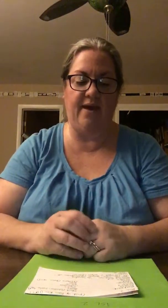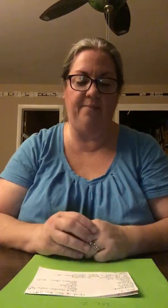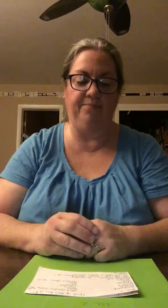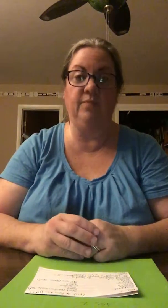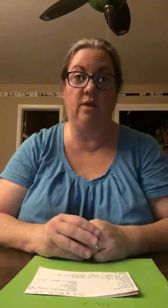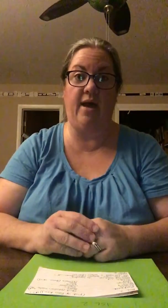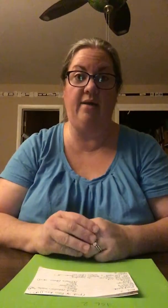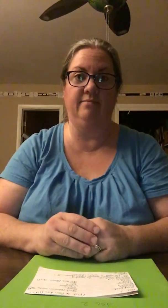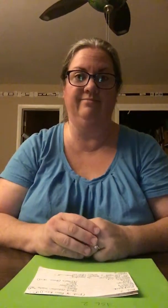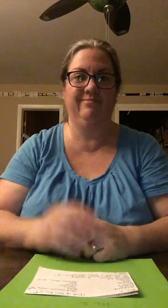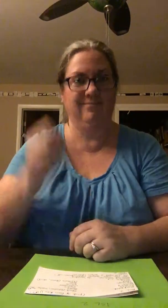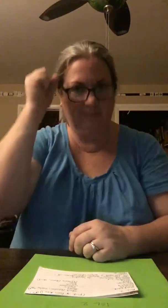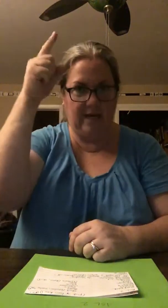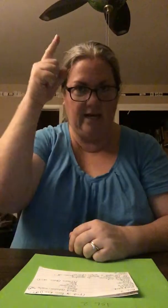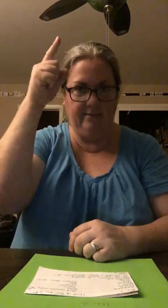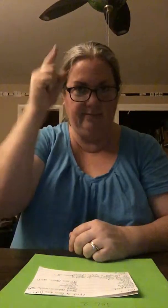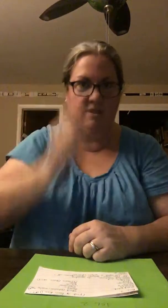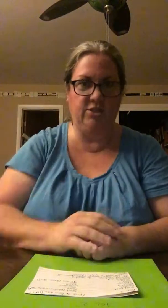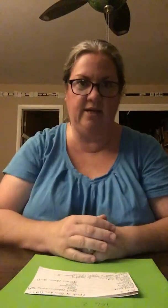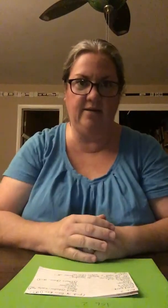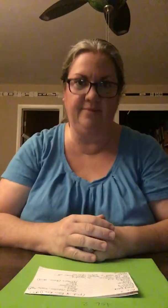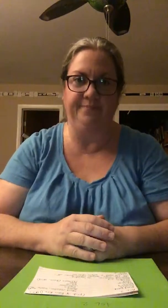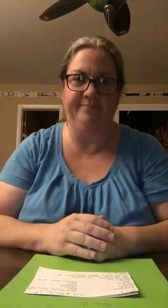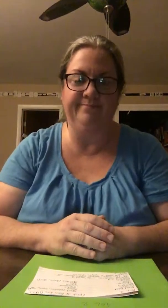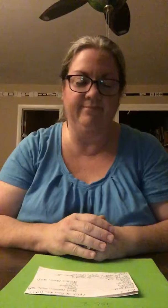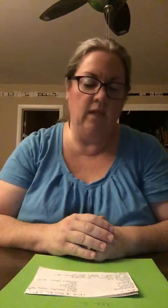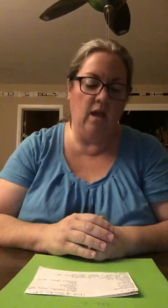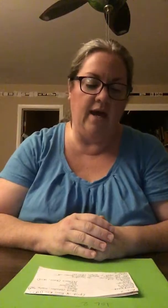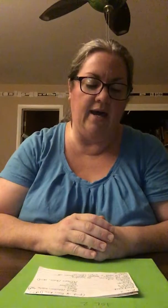that. Okay, got it? Understand?